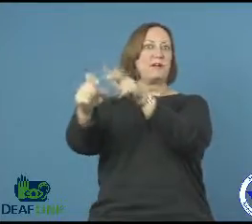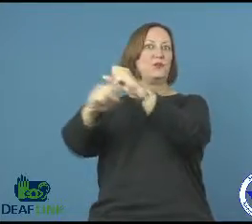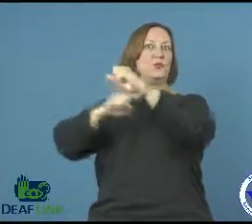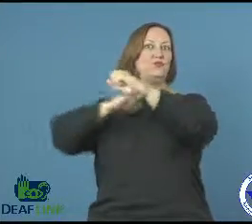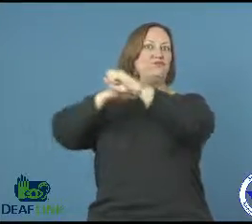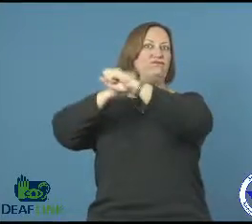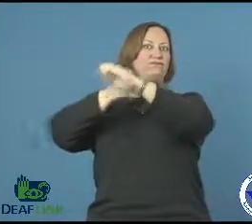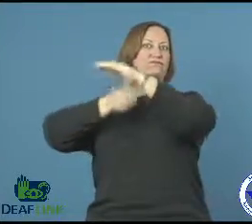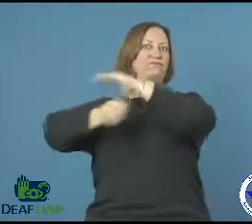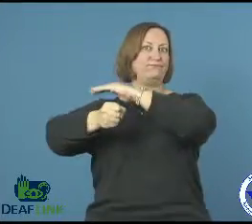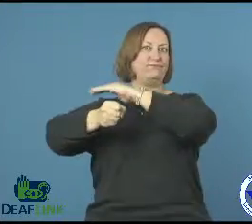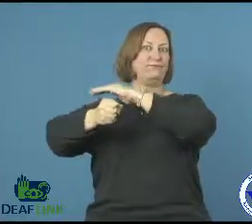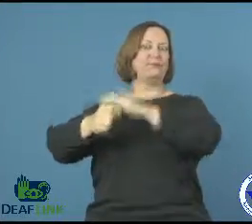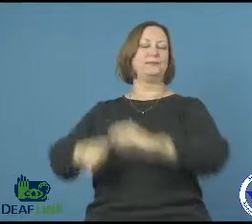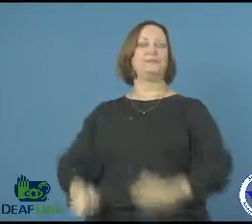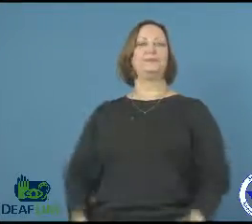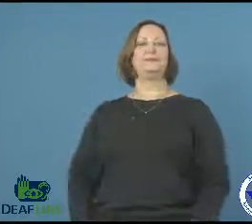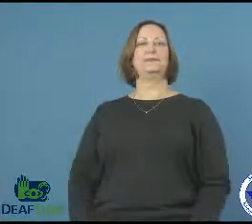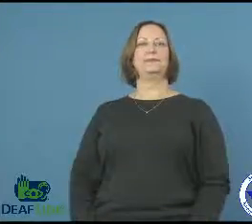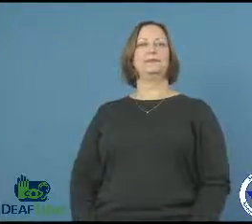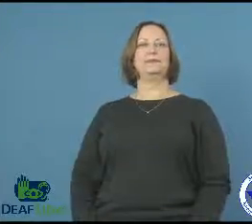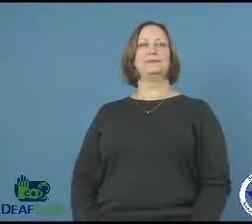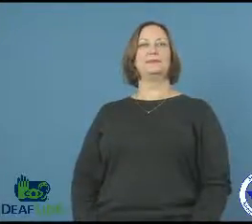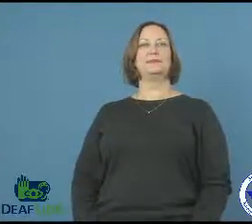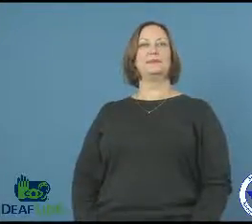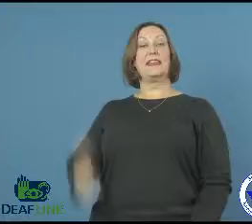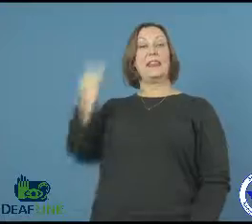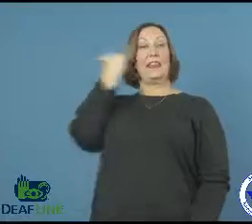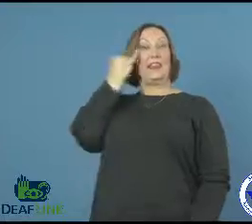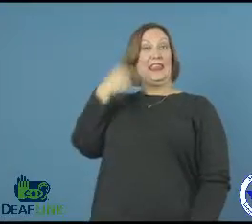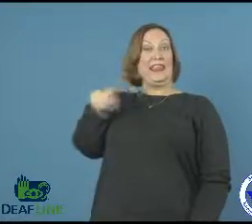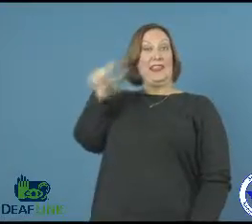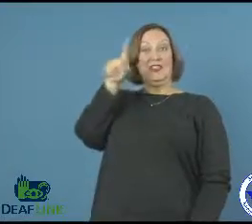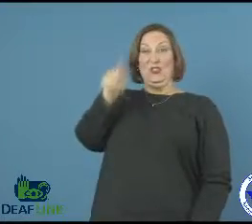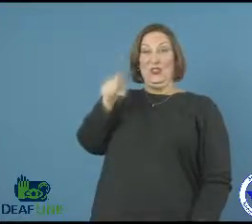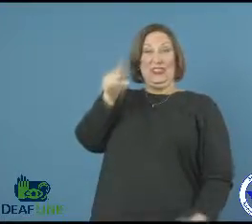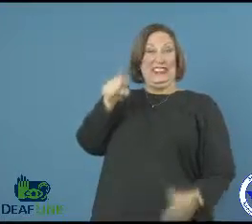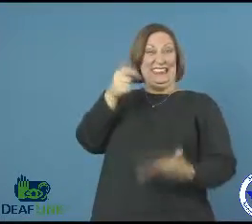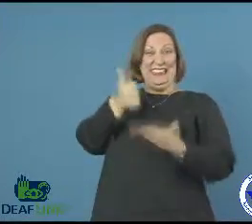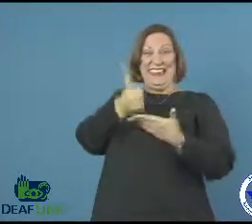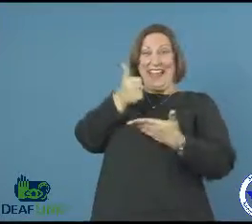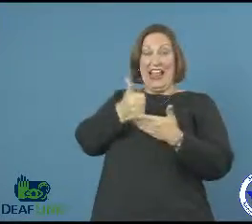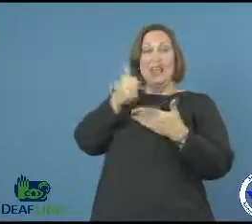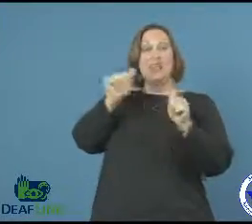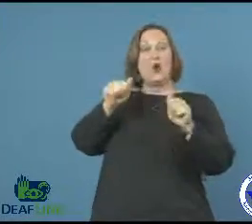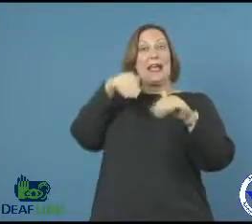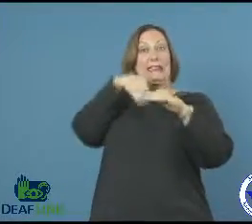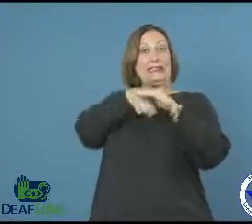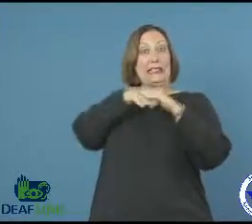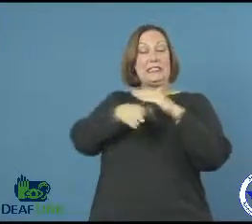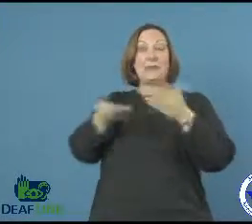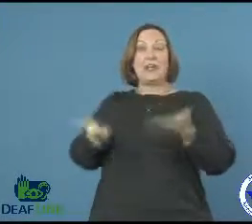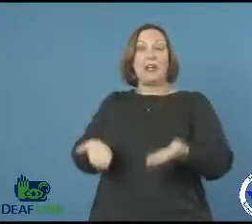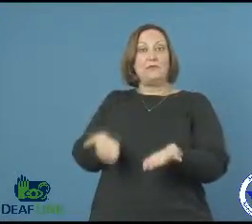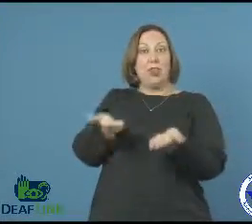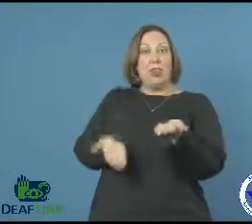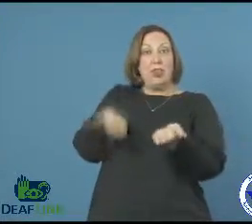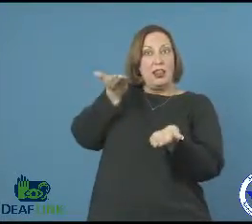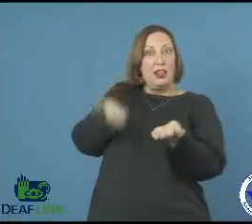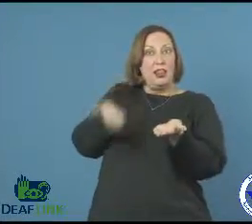If you require accessible transportation to evacuate an area, identify resources,